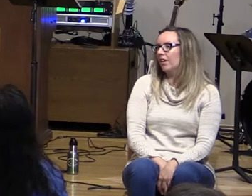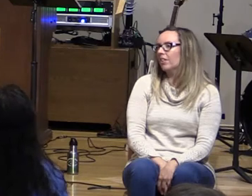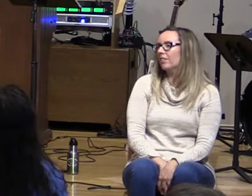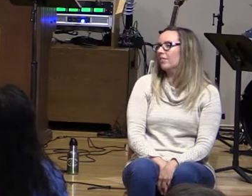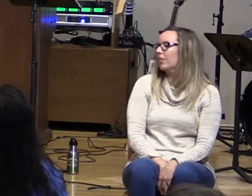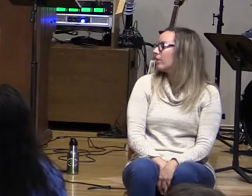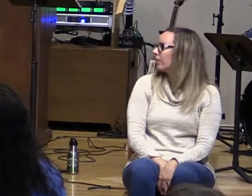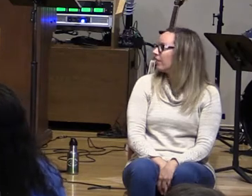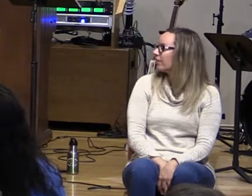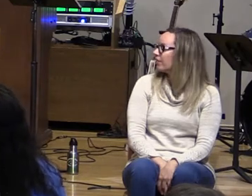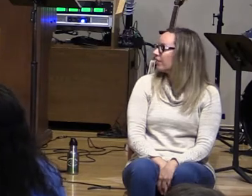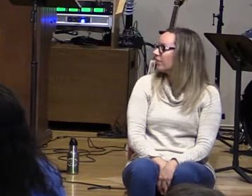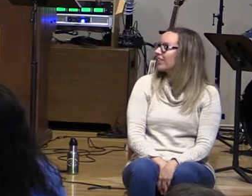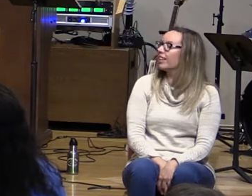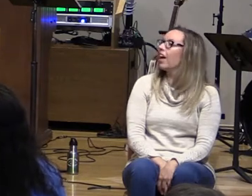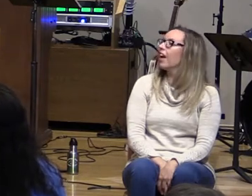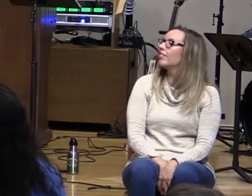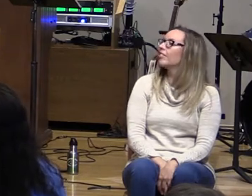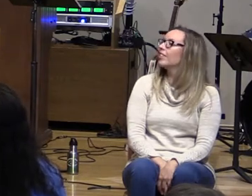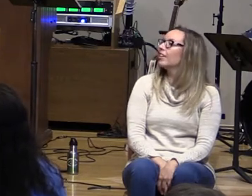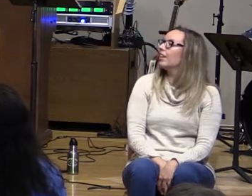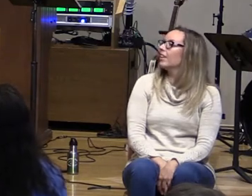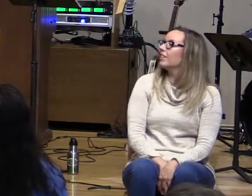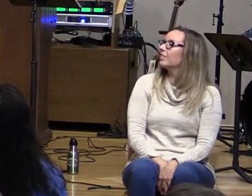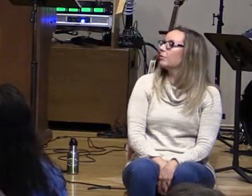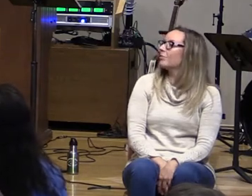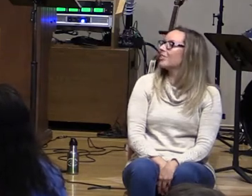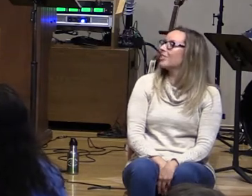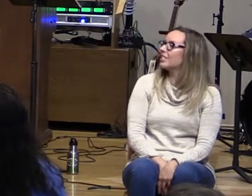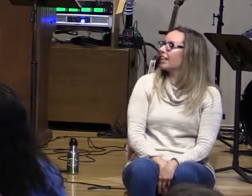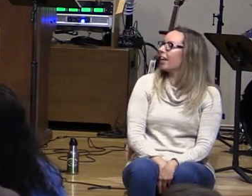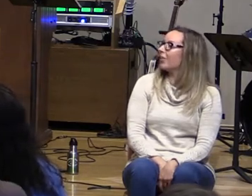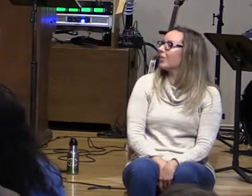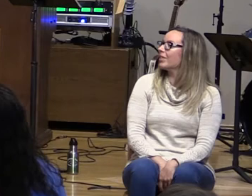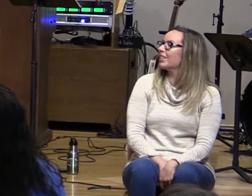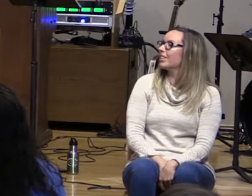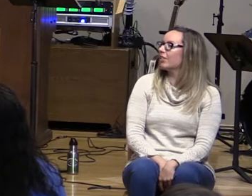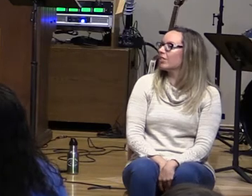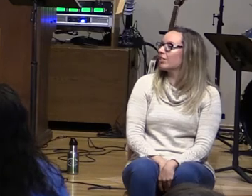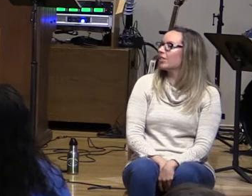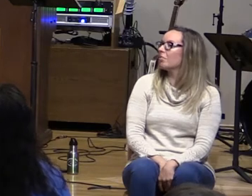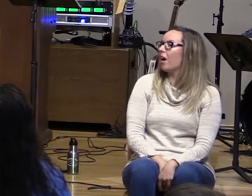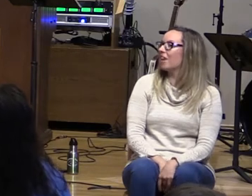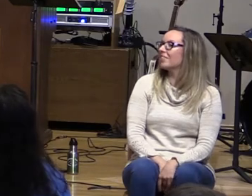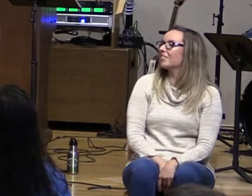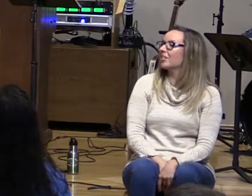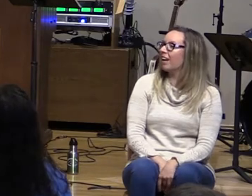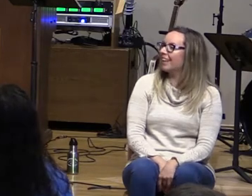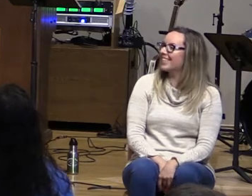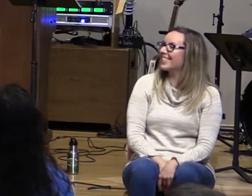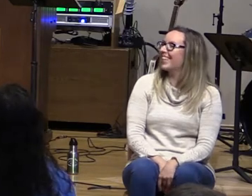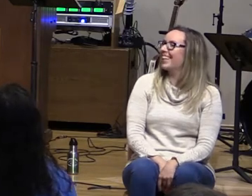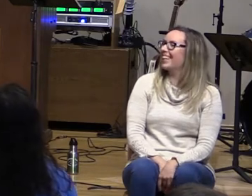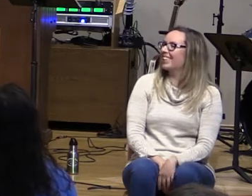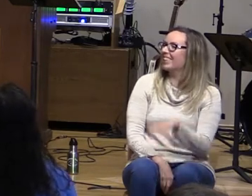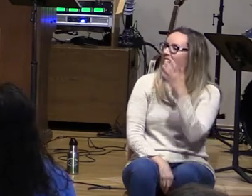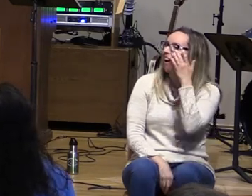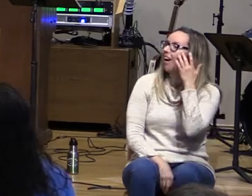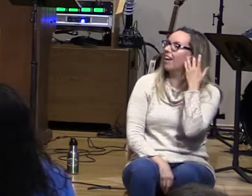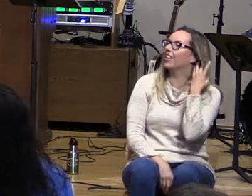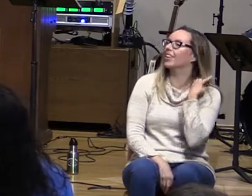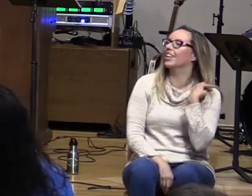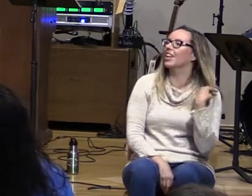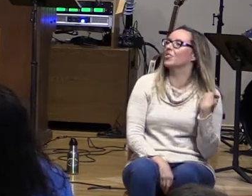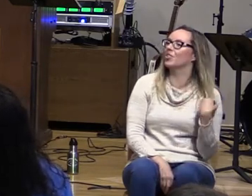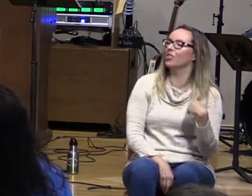and we welcome you in Christian's love as members together with you in the body of Christ and in